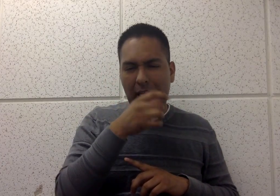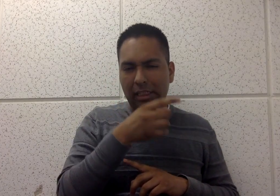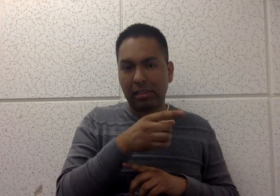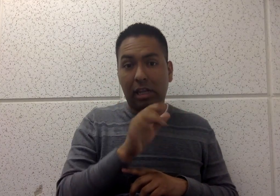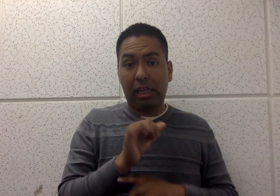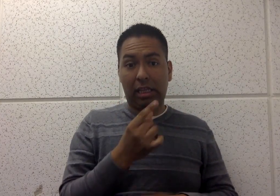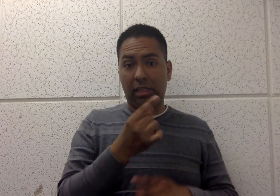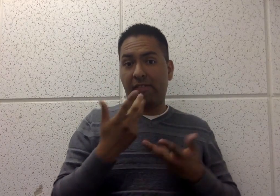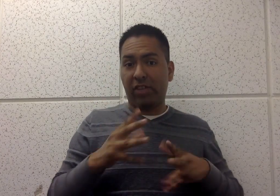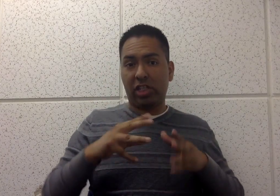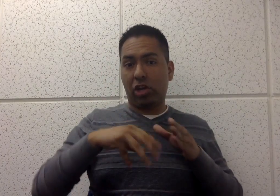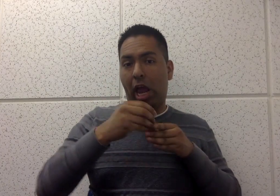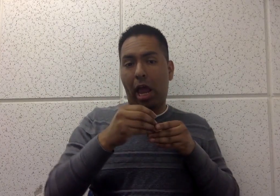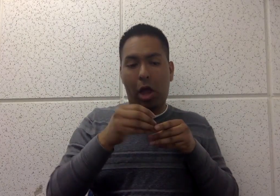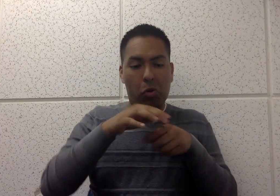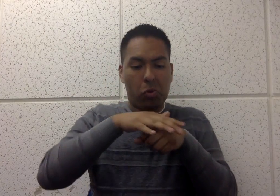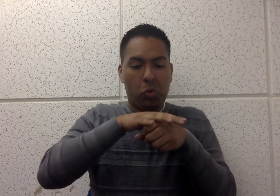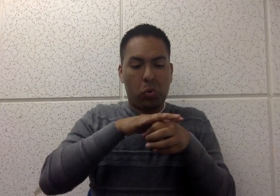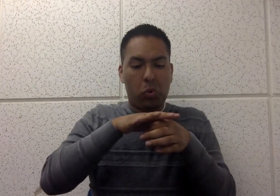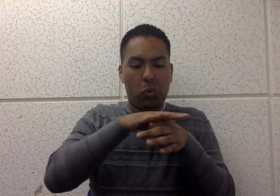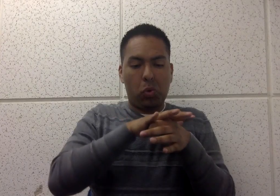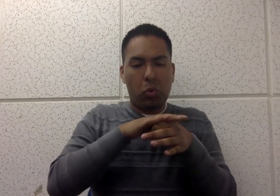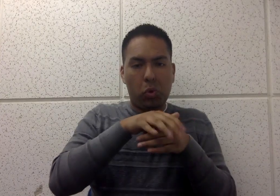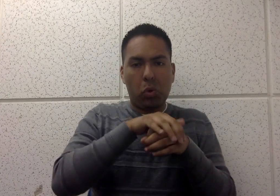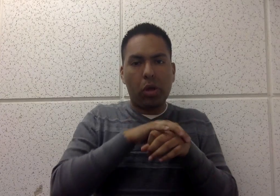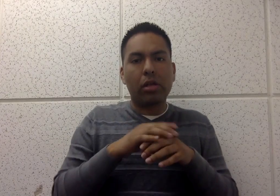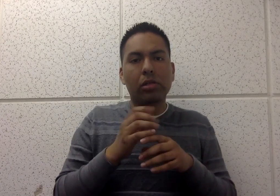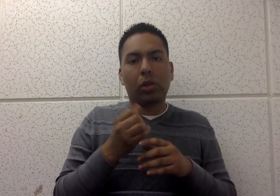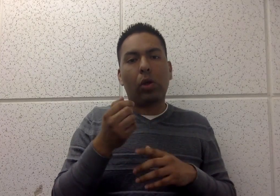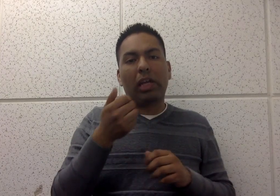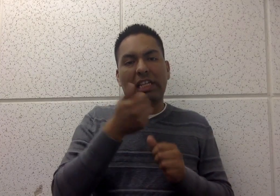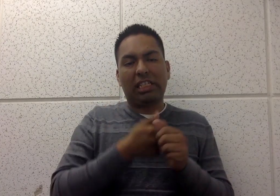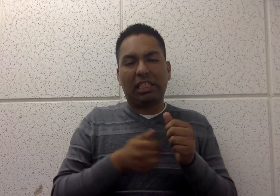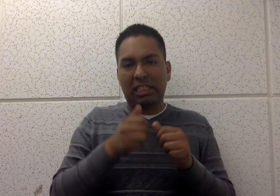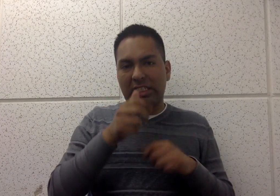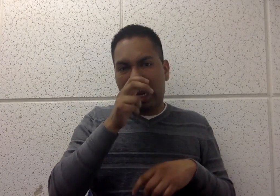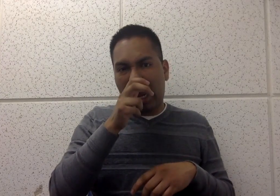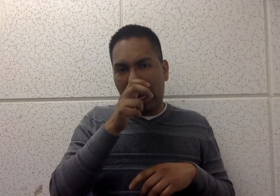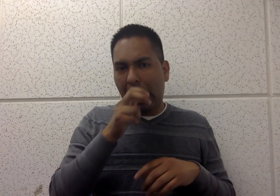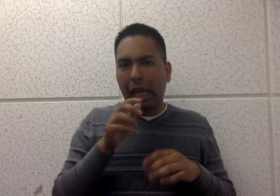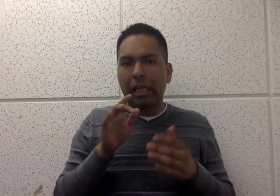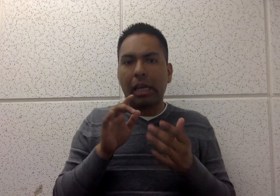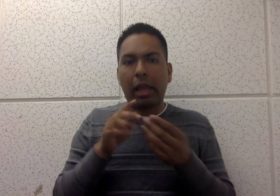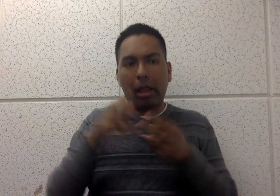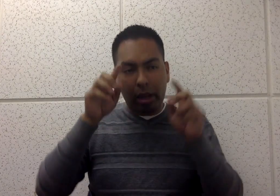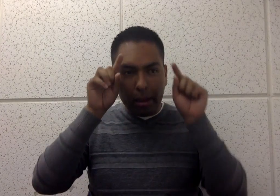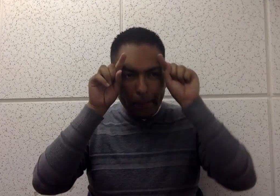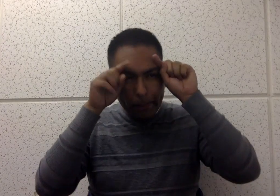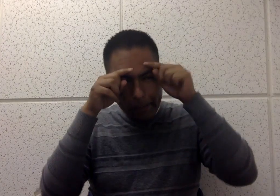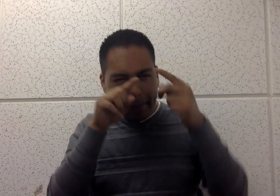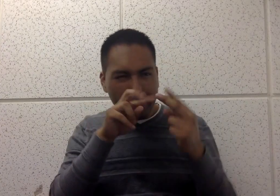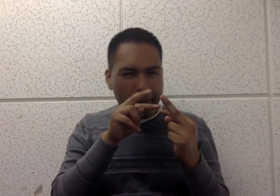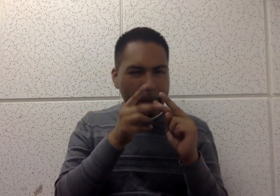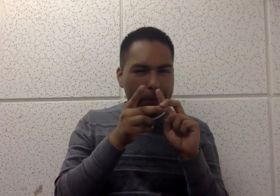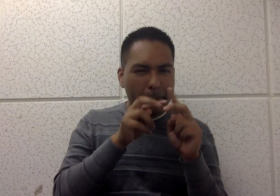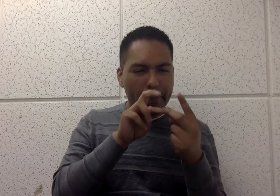these. Each ant then, as it comes back in, is contacting other ants, and the ants that are waiting just inside the nest entrance